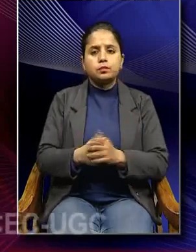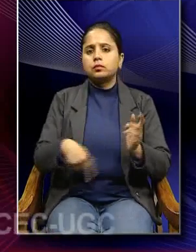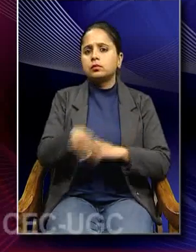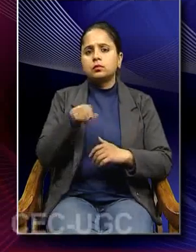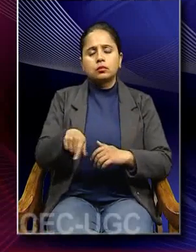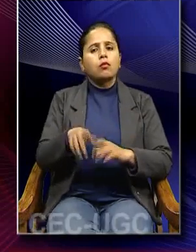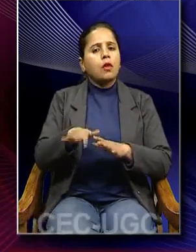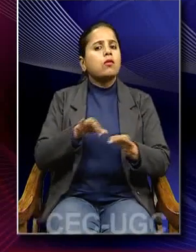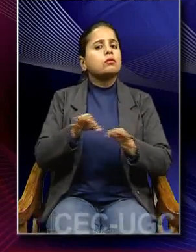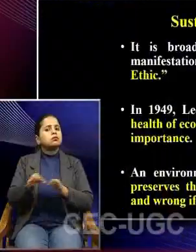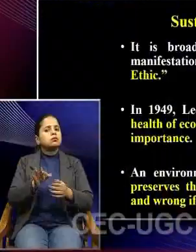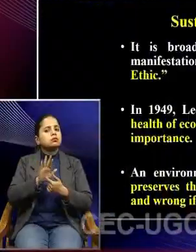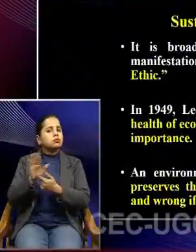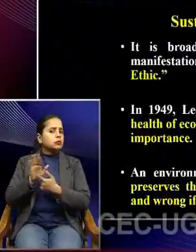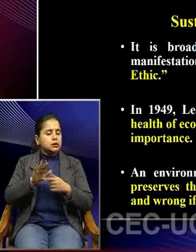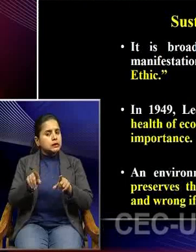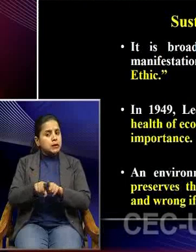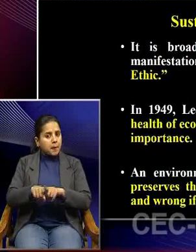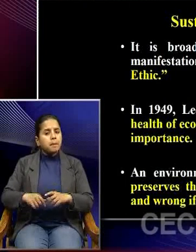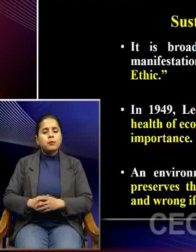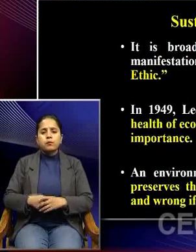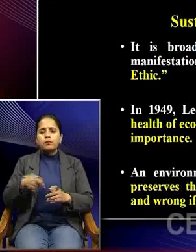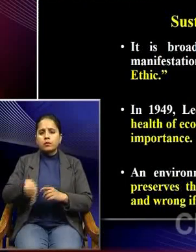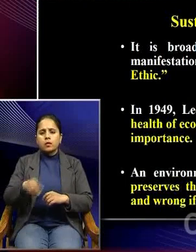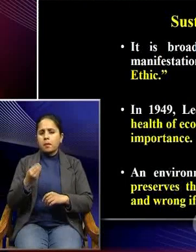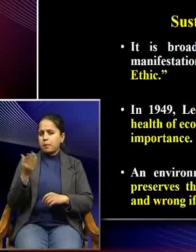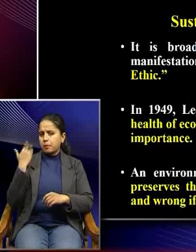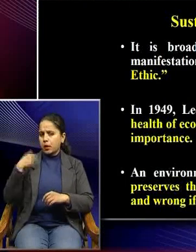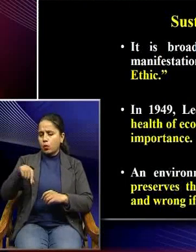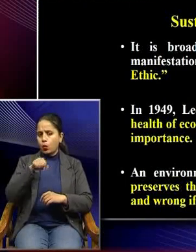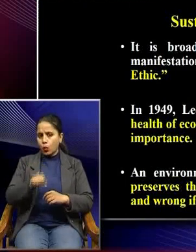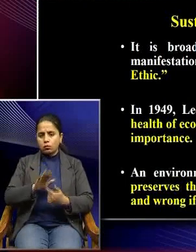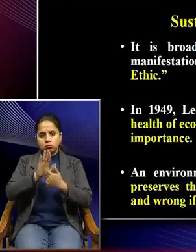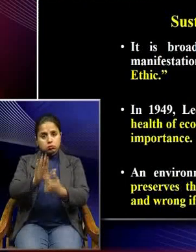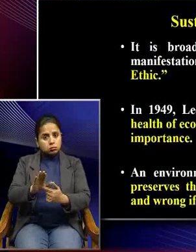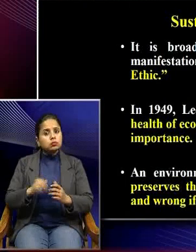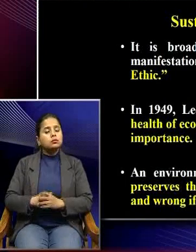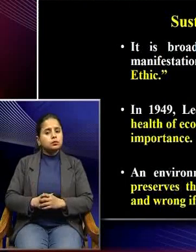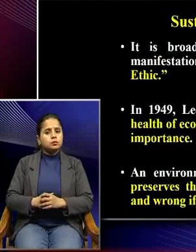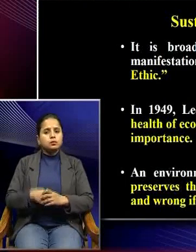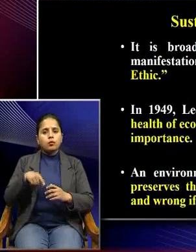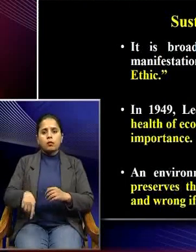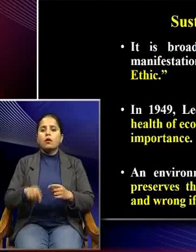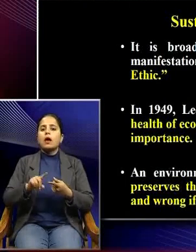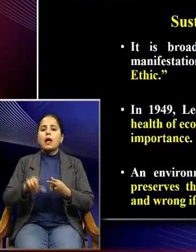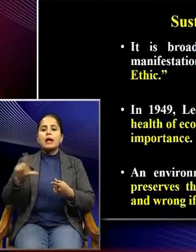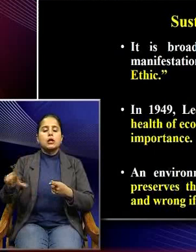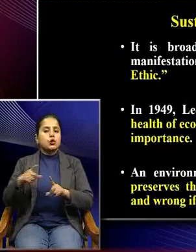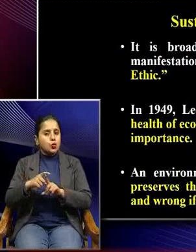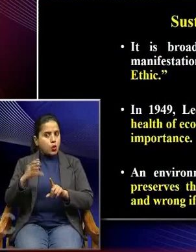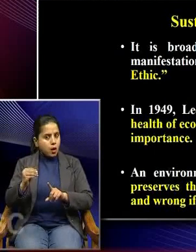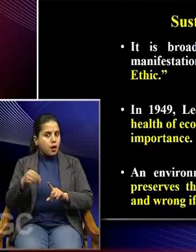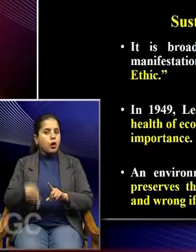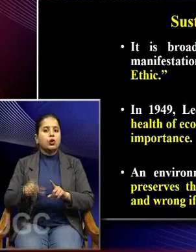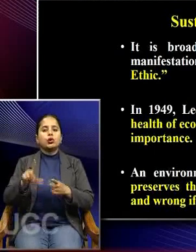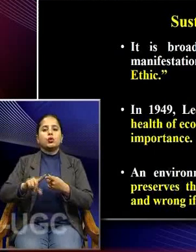broadly defined as the recent manifestation of Aldo Leopold